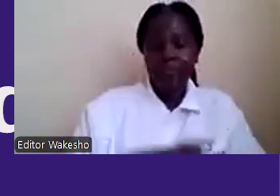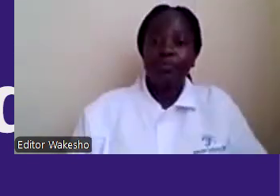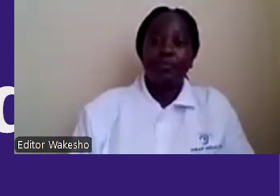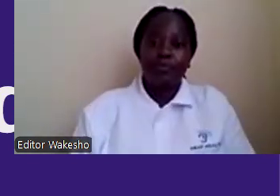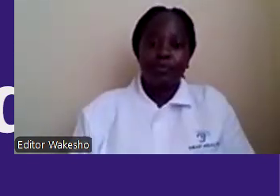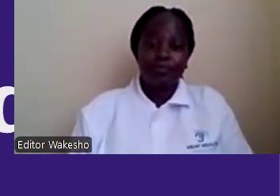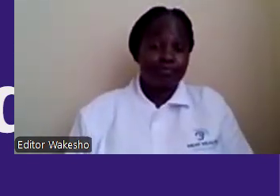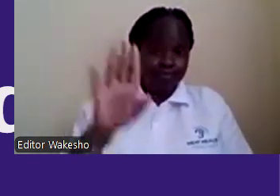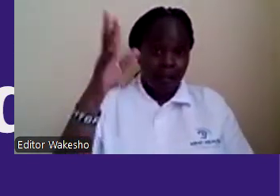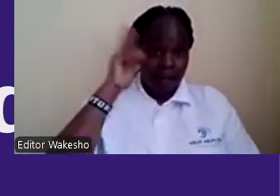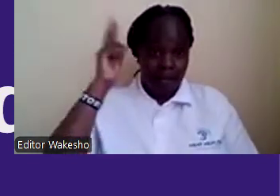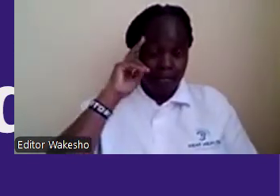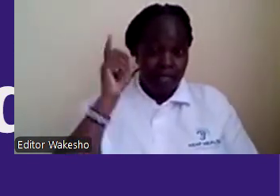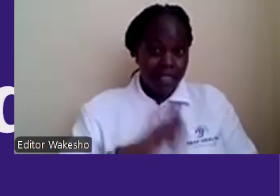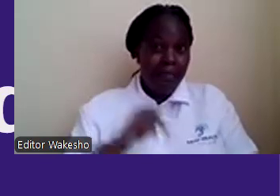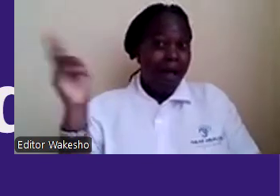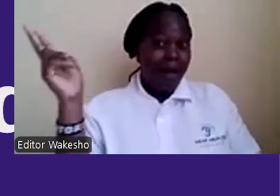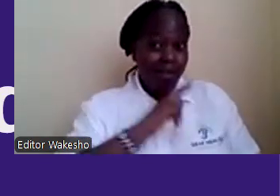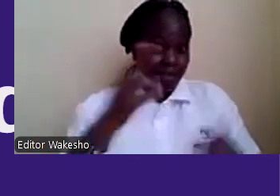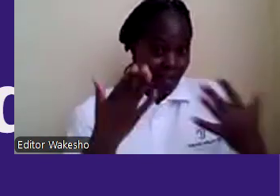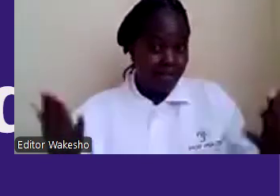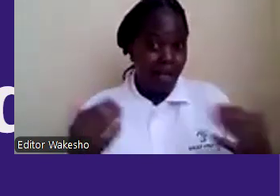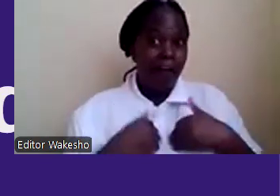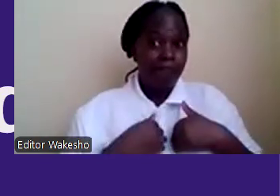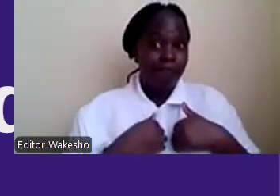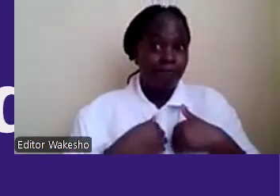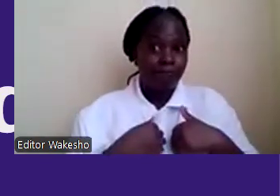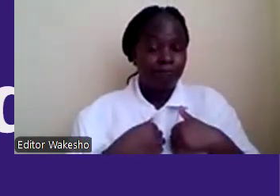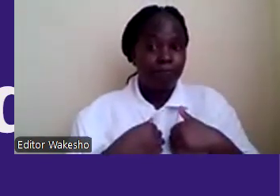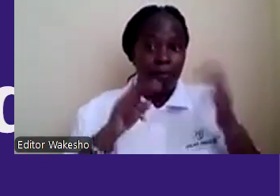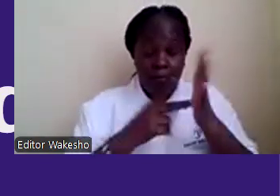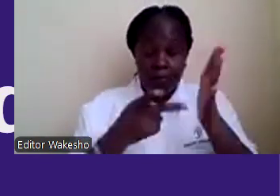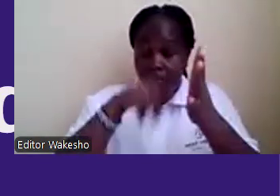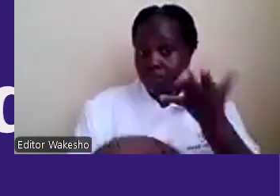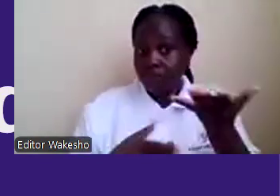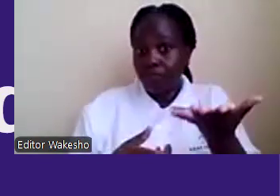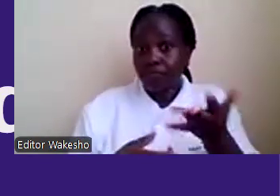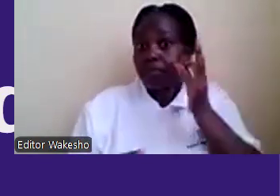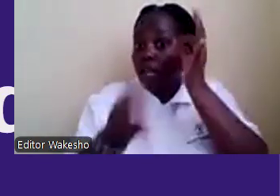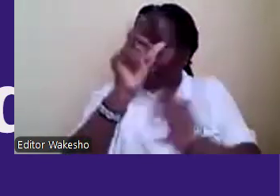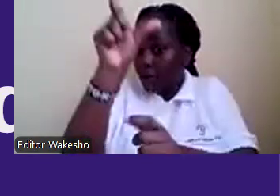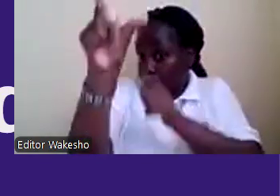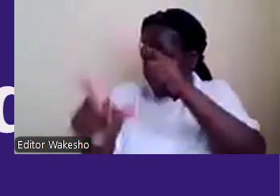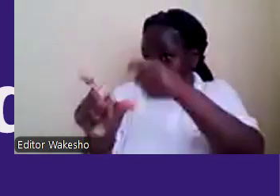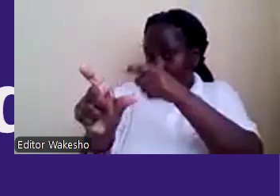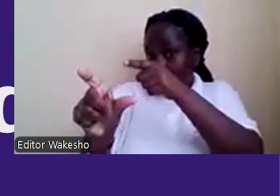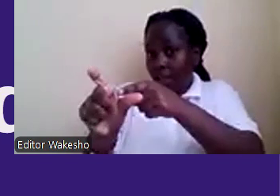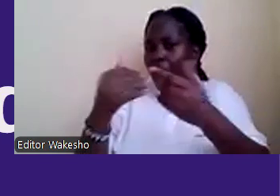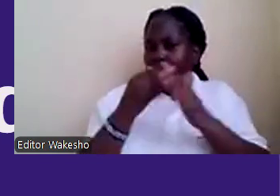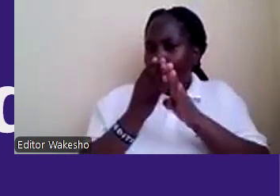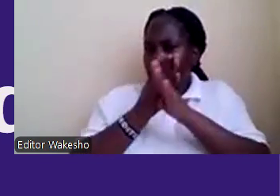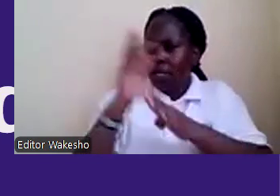when we looked at the risk factors, right? So if you have someone who their main risk factor was